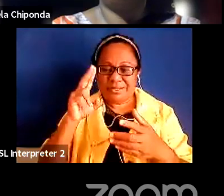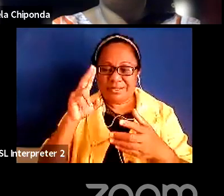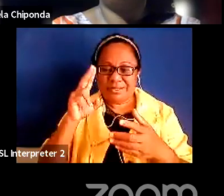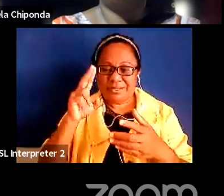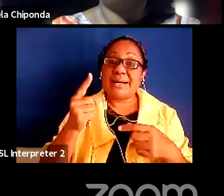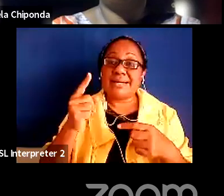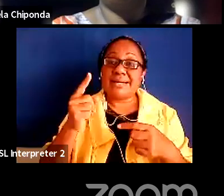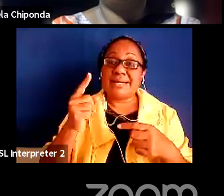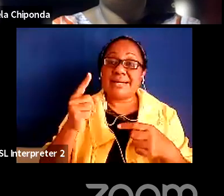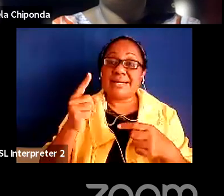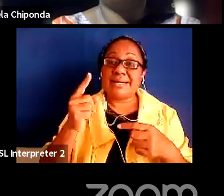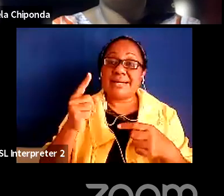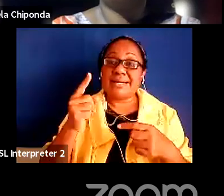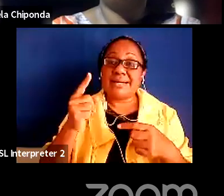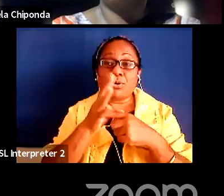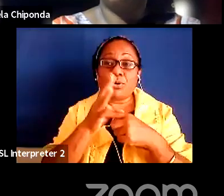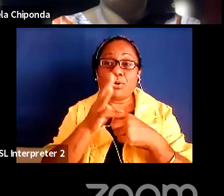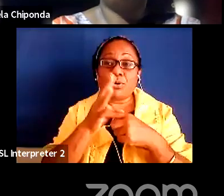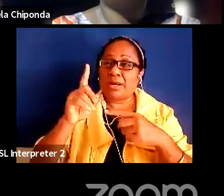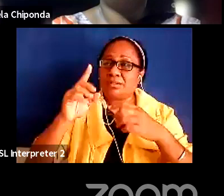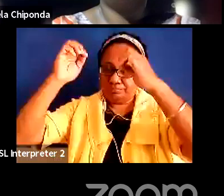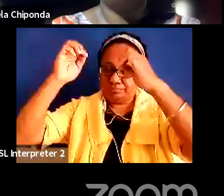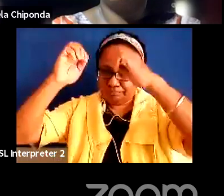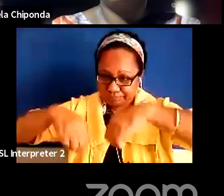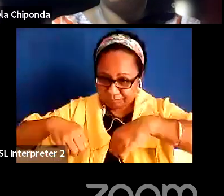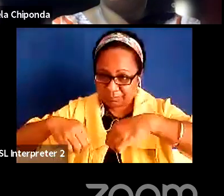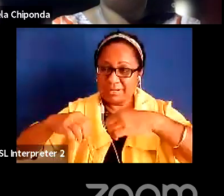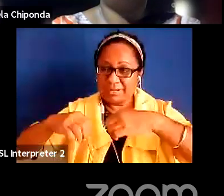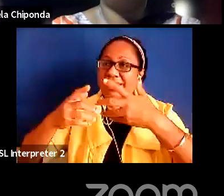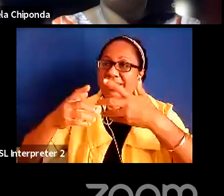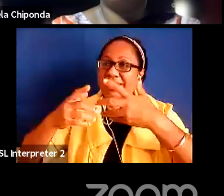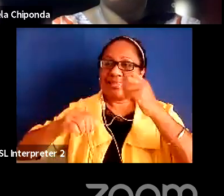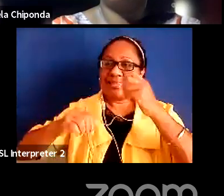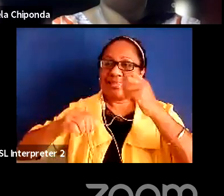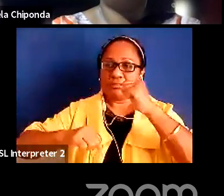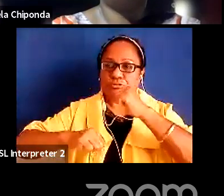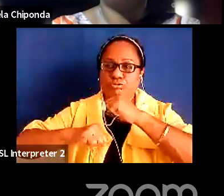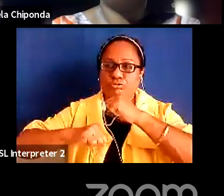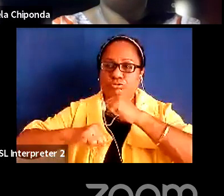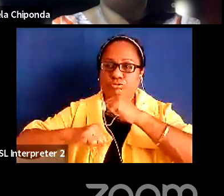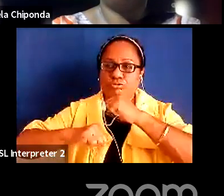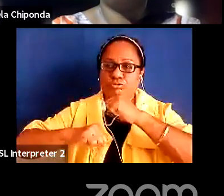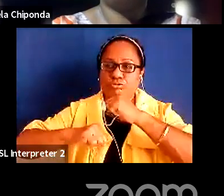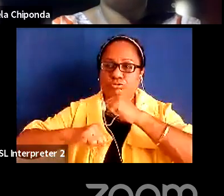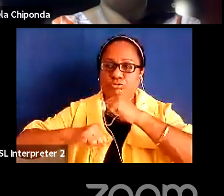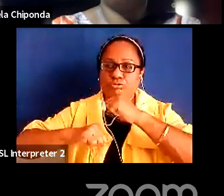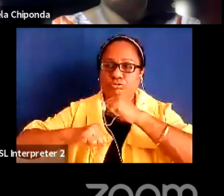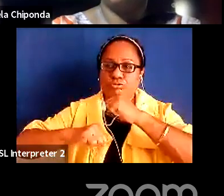and wealth is unevenly distributed and held